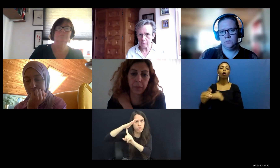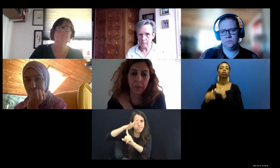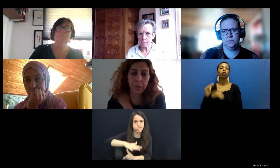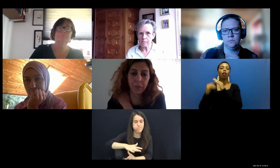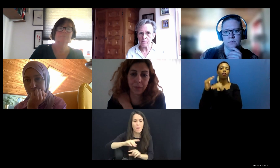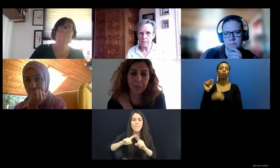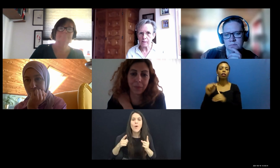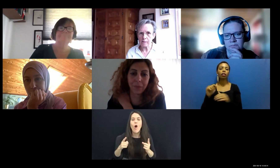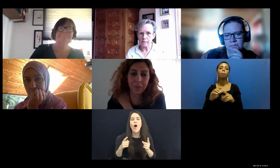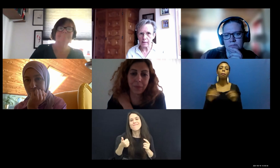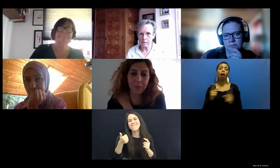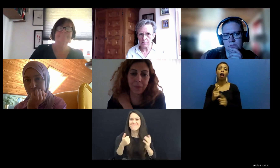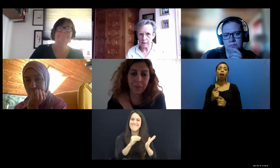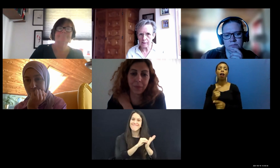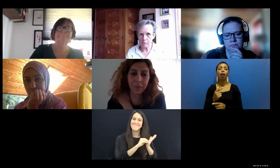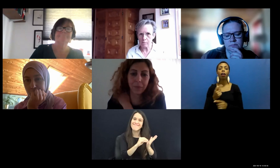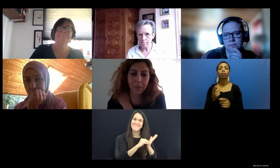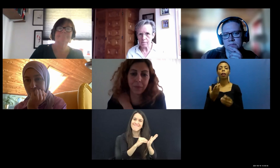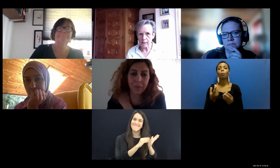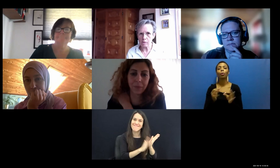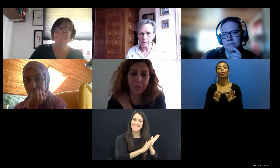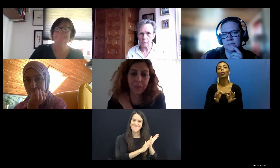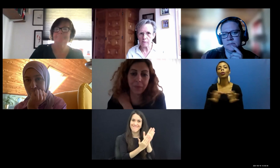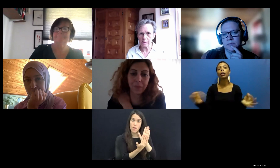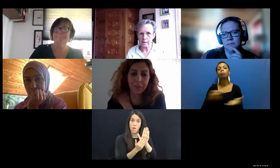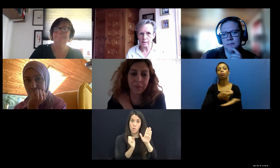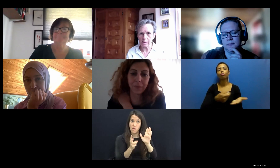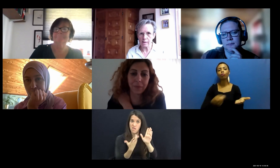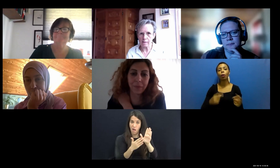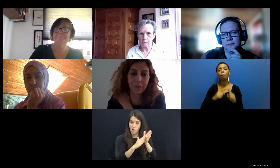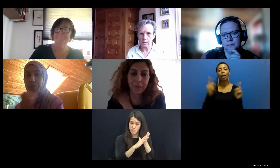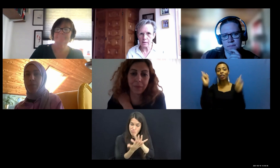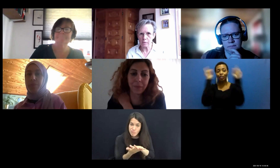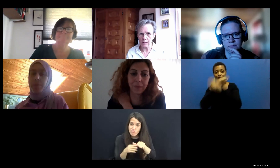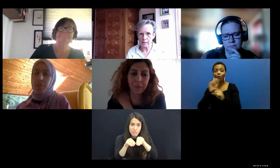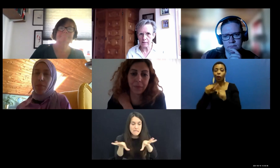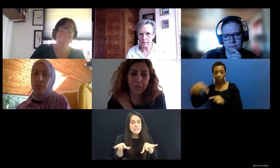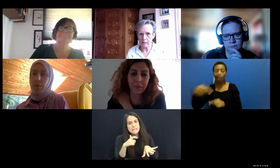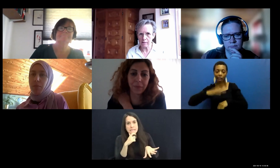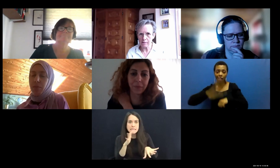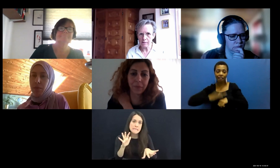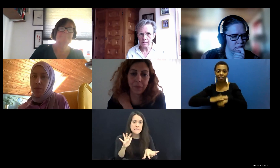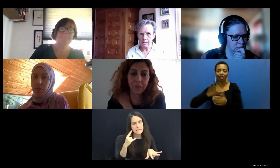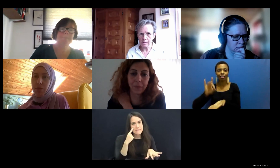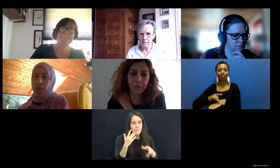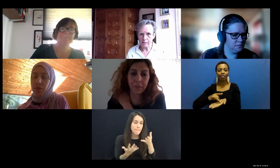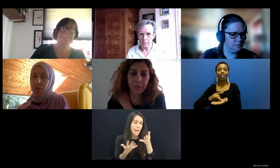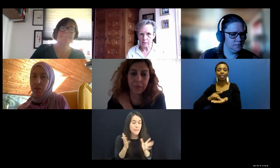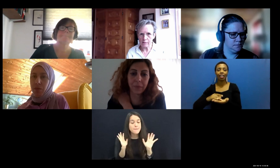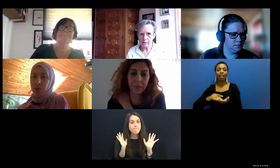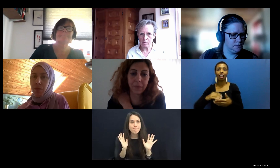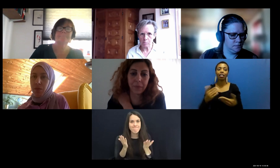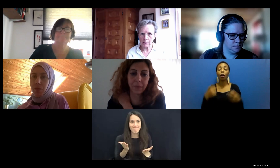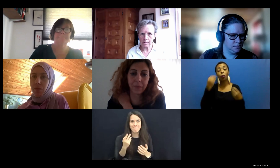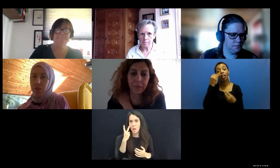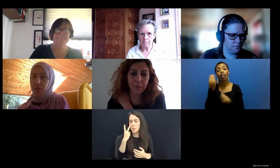that down. The next thing is to actually do it, and we didn't find anything in that field,